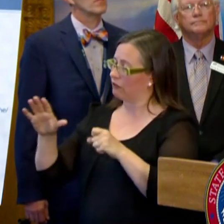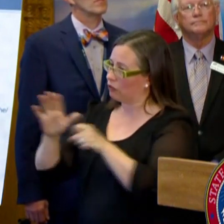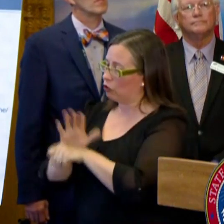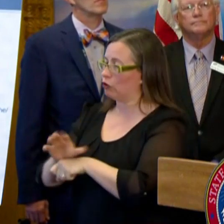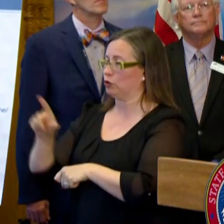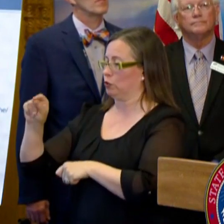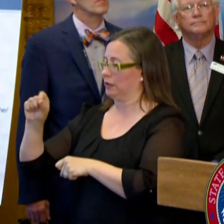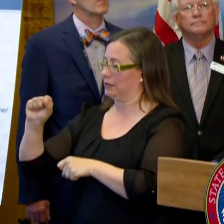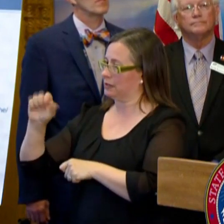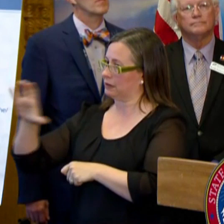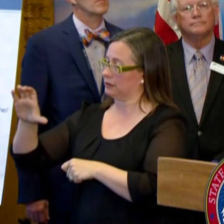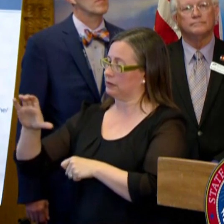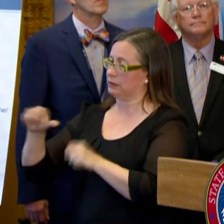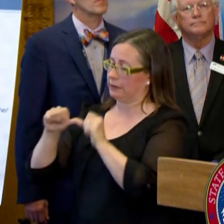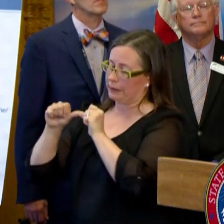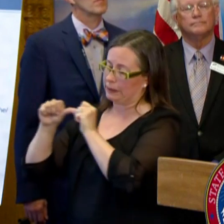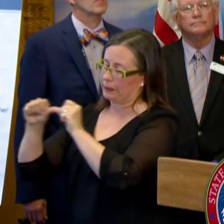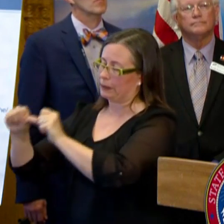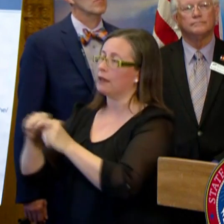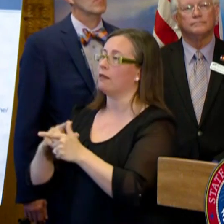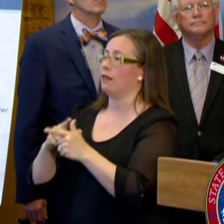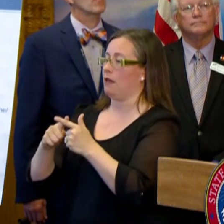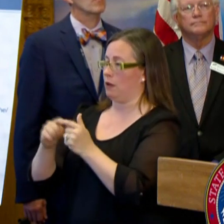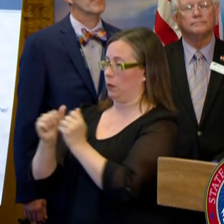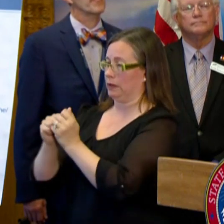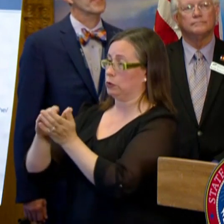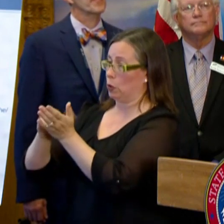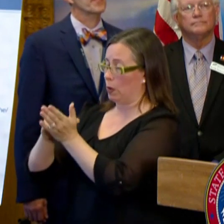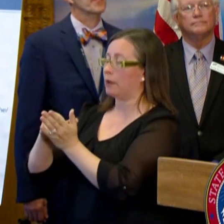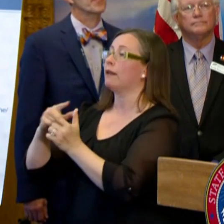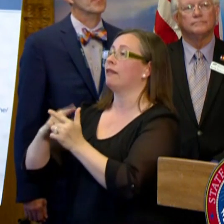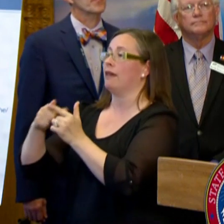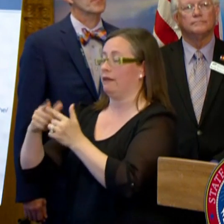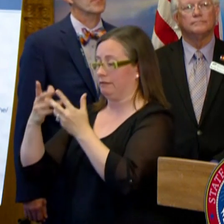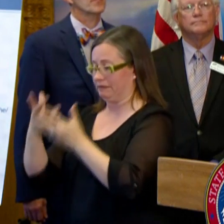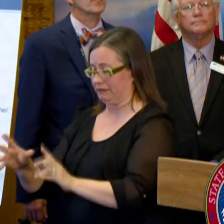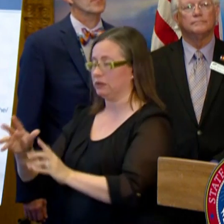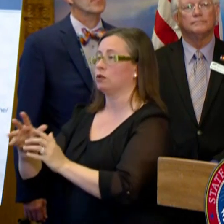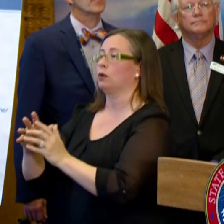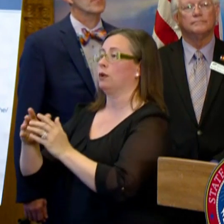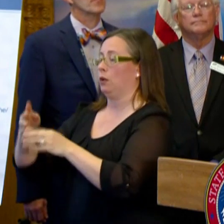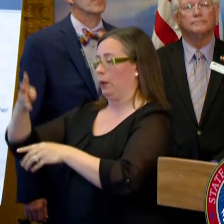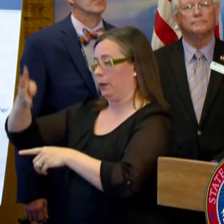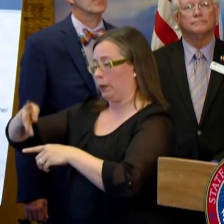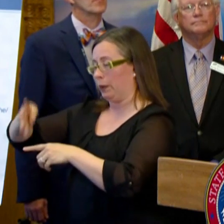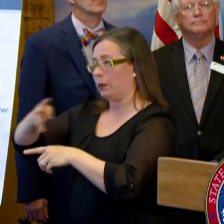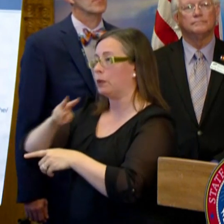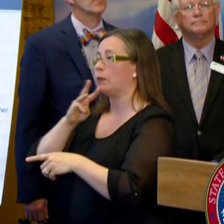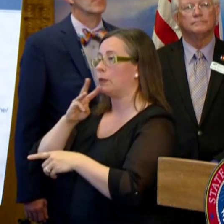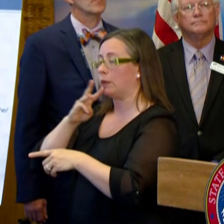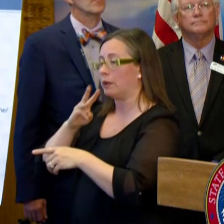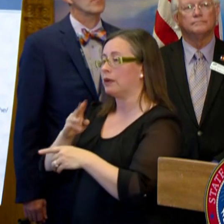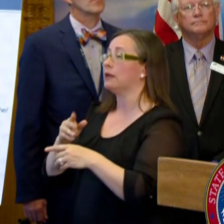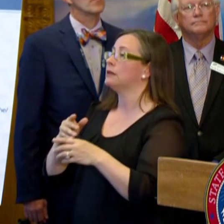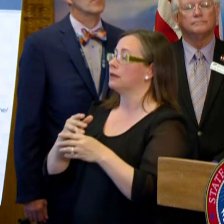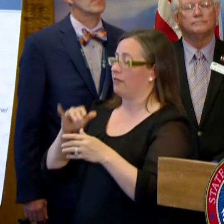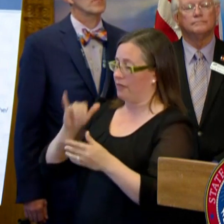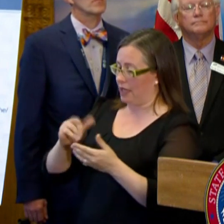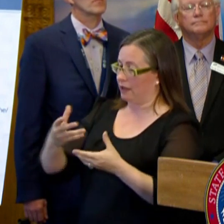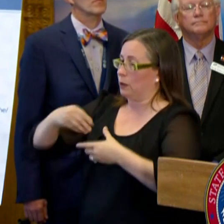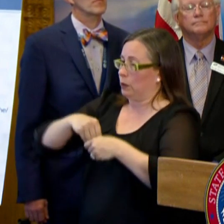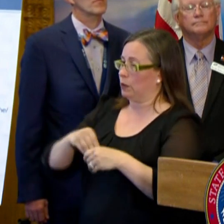wash thoroughly for 20 seconds, and rinse. And that means after going to the bathroom, before eating, after blowing your nose, after coughing, after